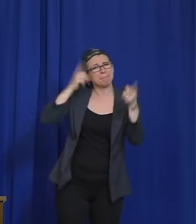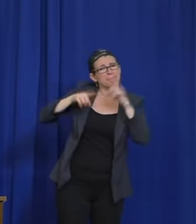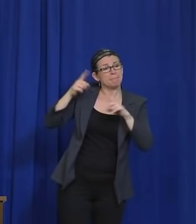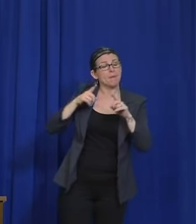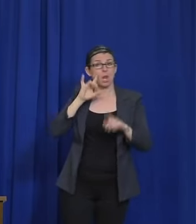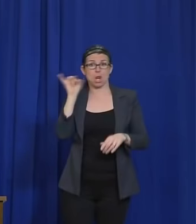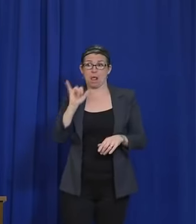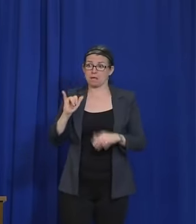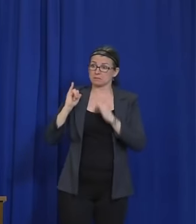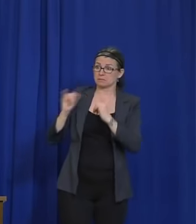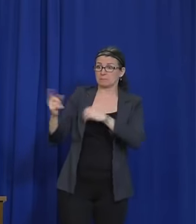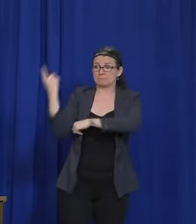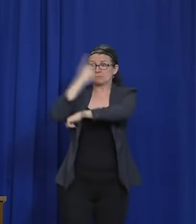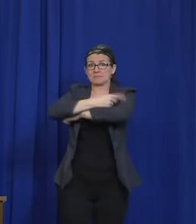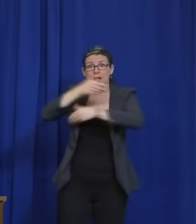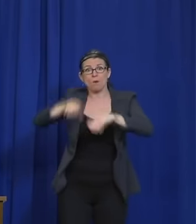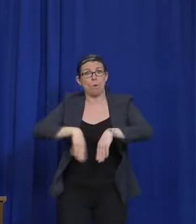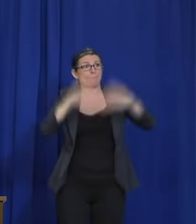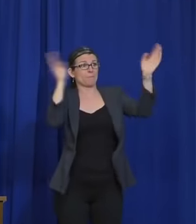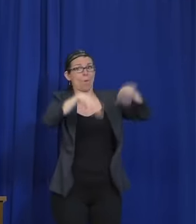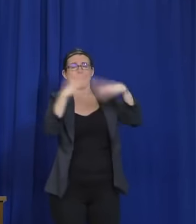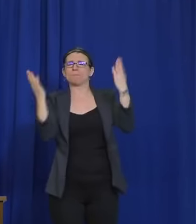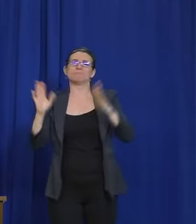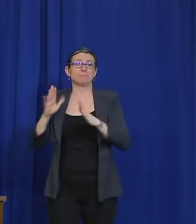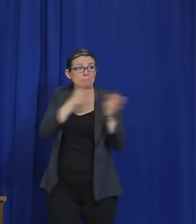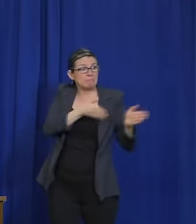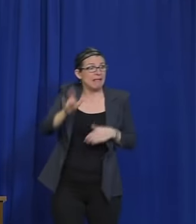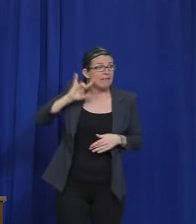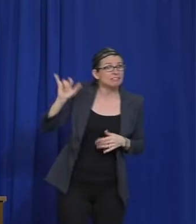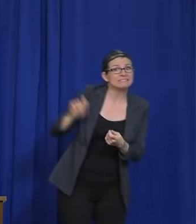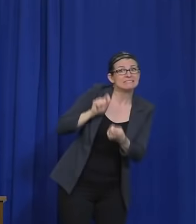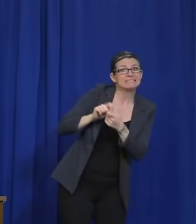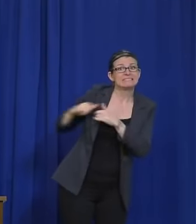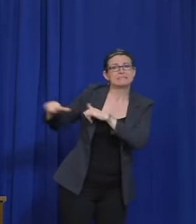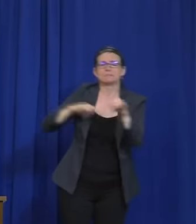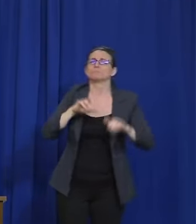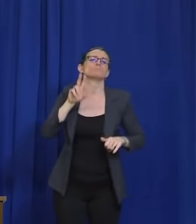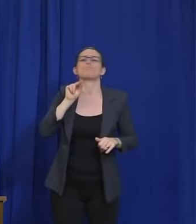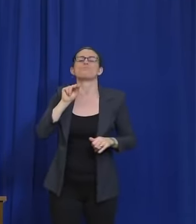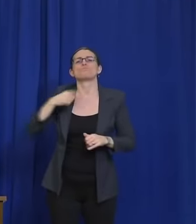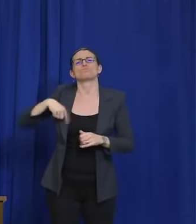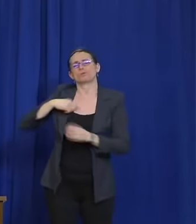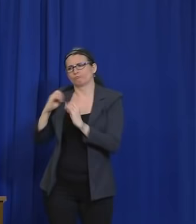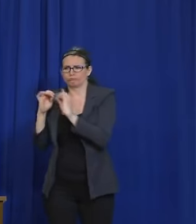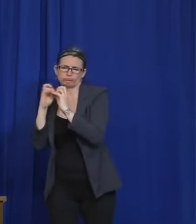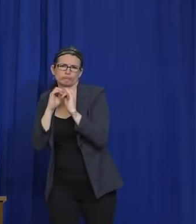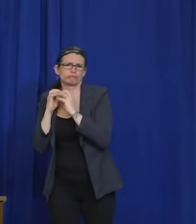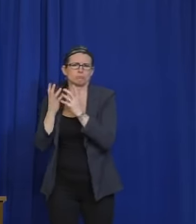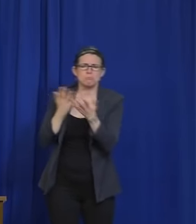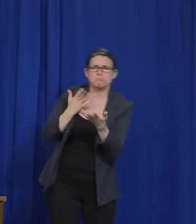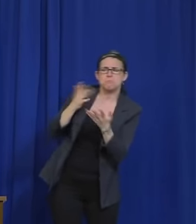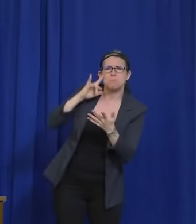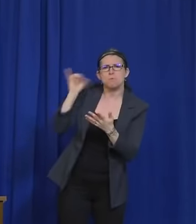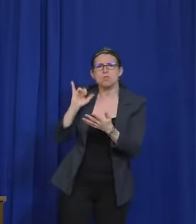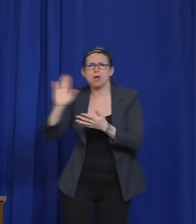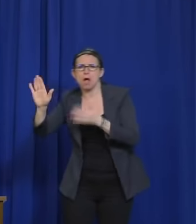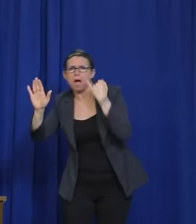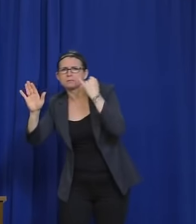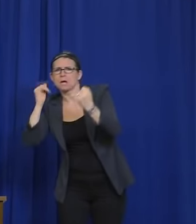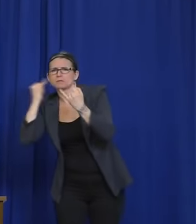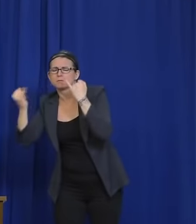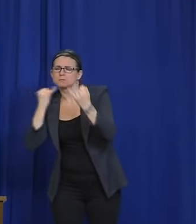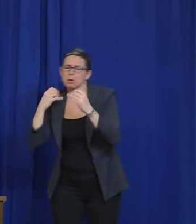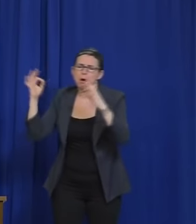might roll out this or roll out that? And so I think it is important that we be consistent. At the same time, New Hampshire has a different relationship